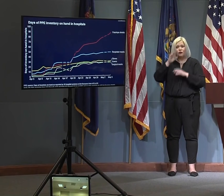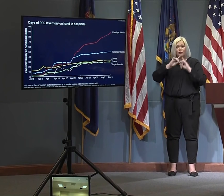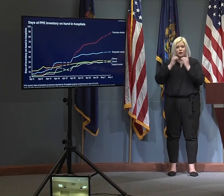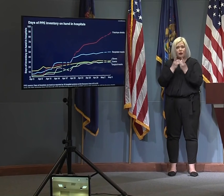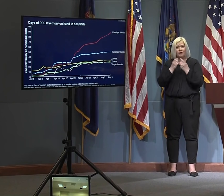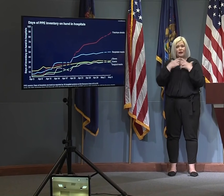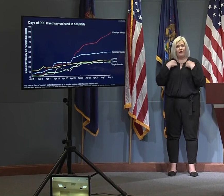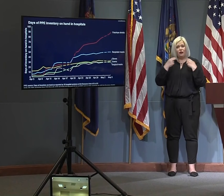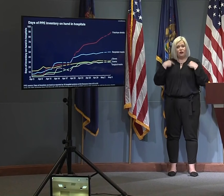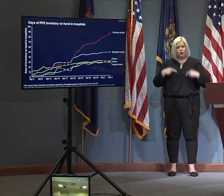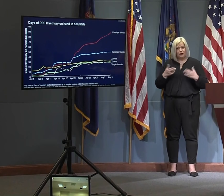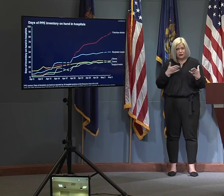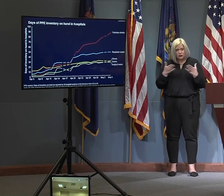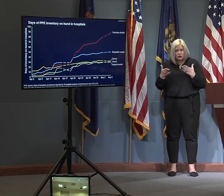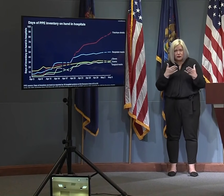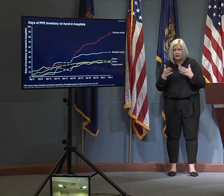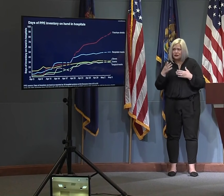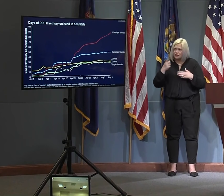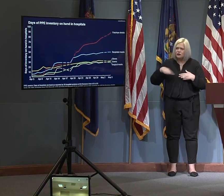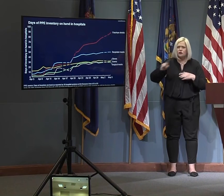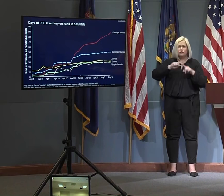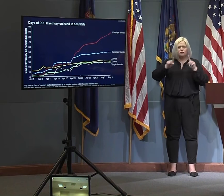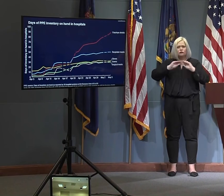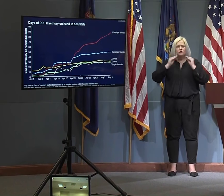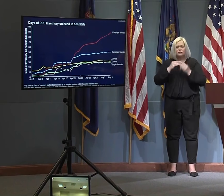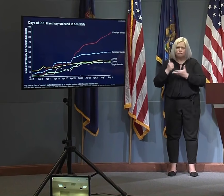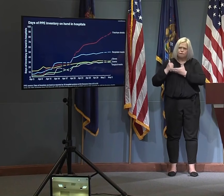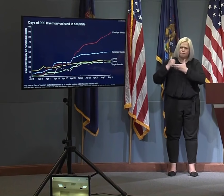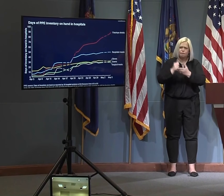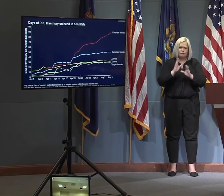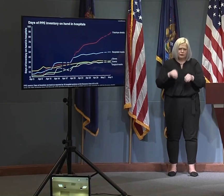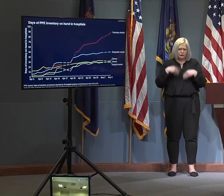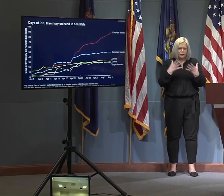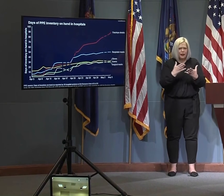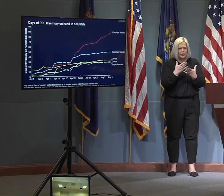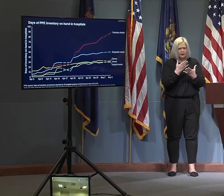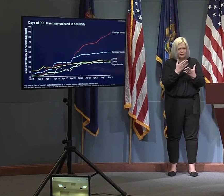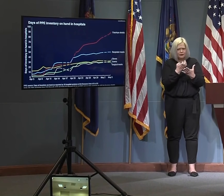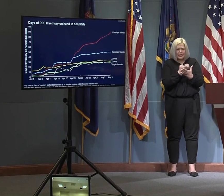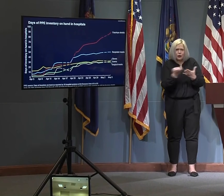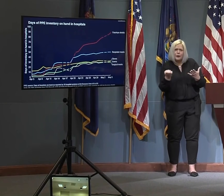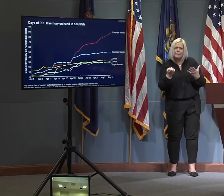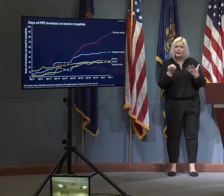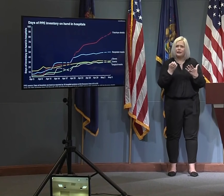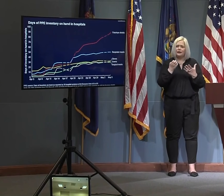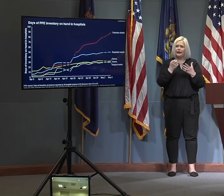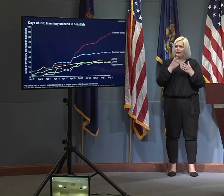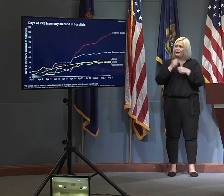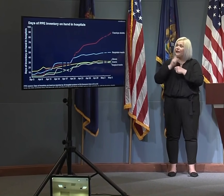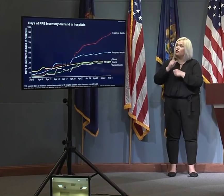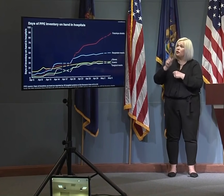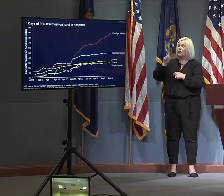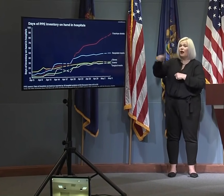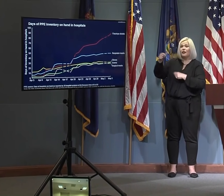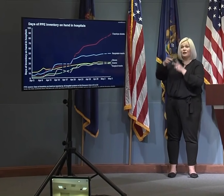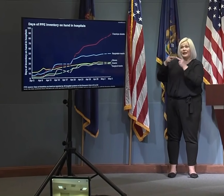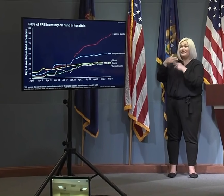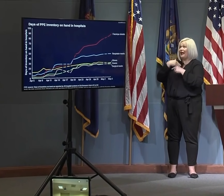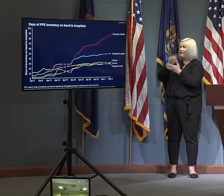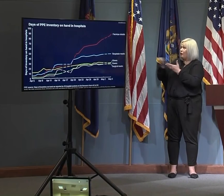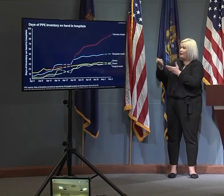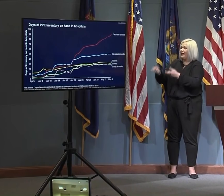Human Services, to assist in materials and supply chain and logistics of PPE